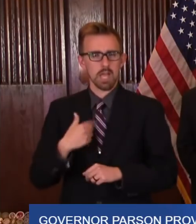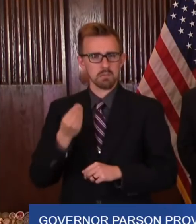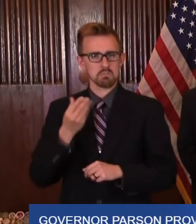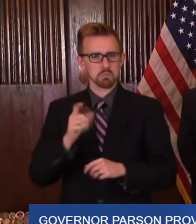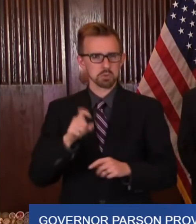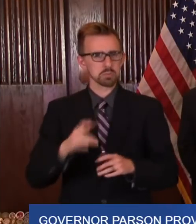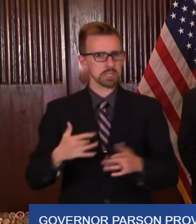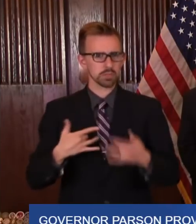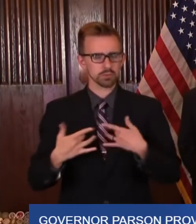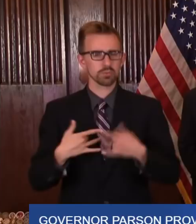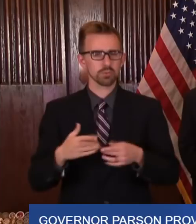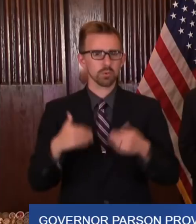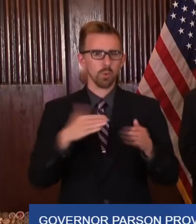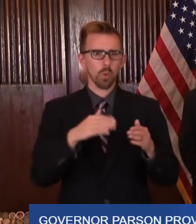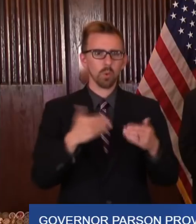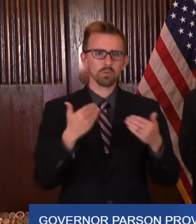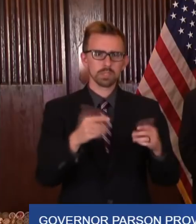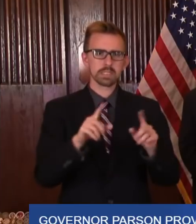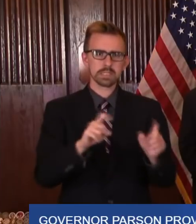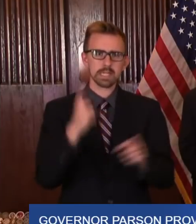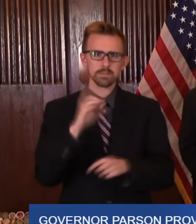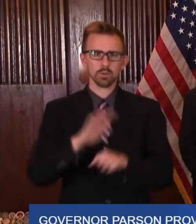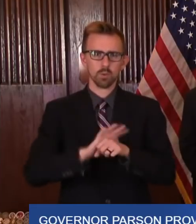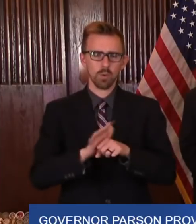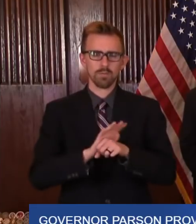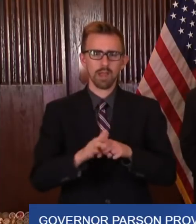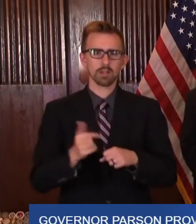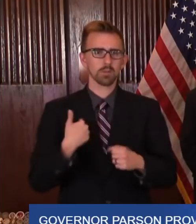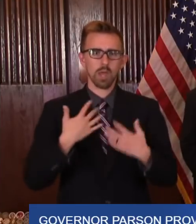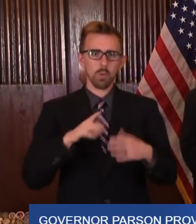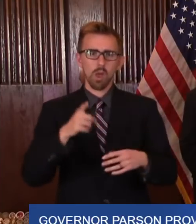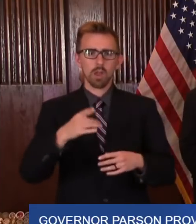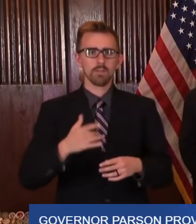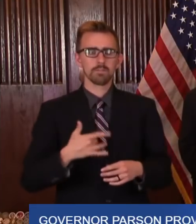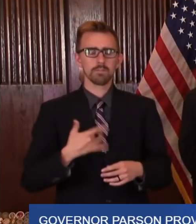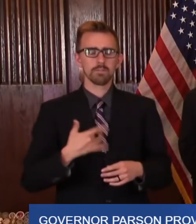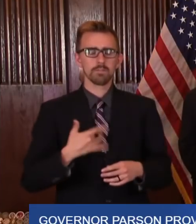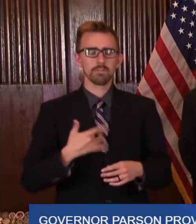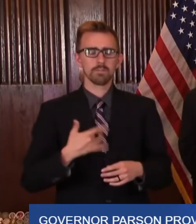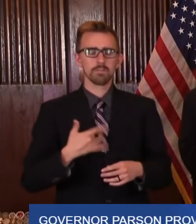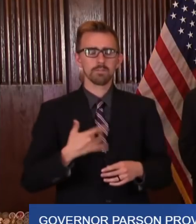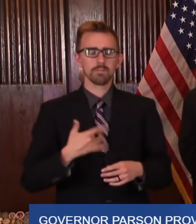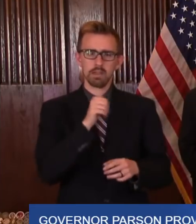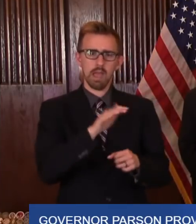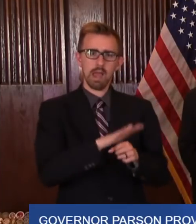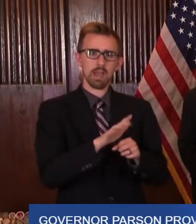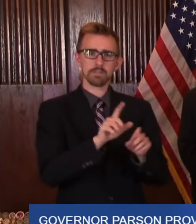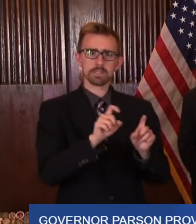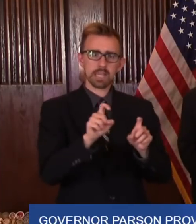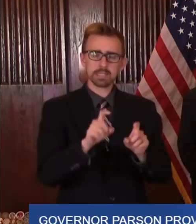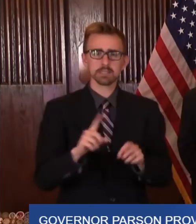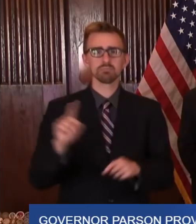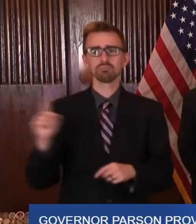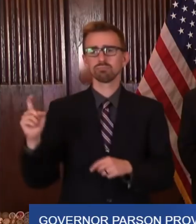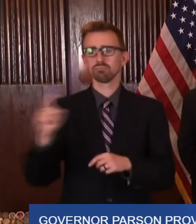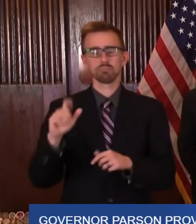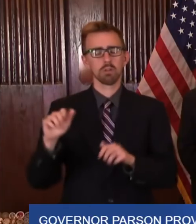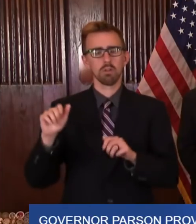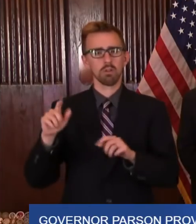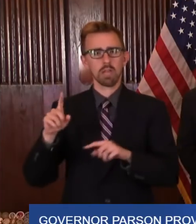concerned about that, and I would get tested for COVID-19. So I don't want to leave anybody the impression that they're not people just walking around who could still